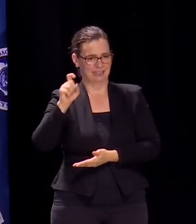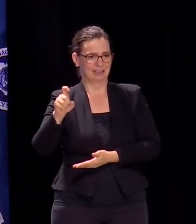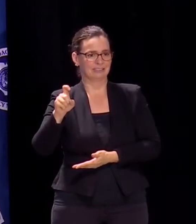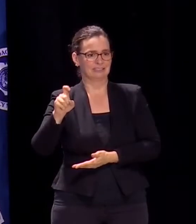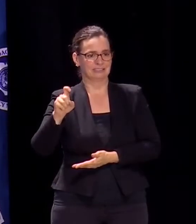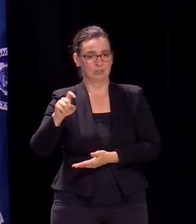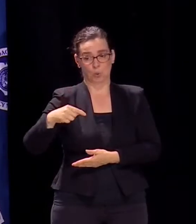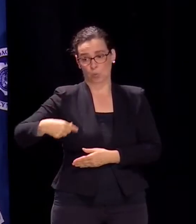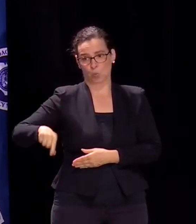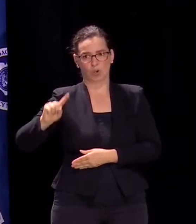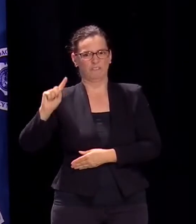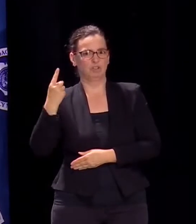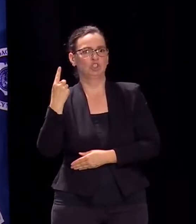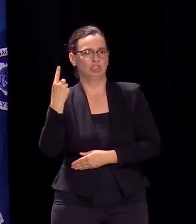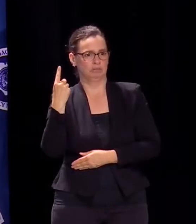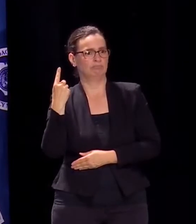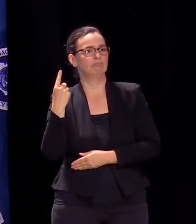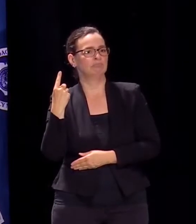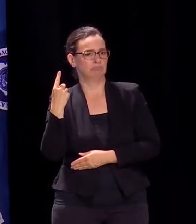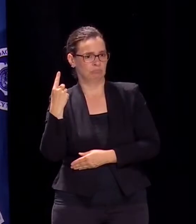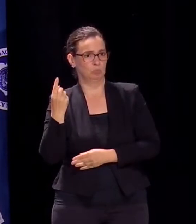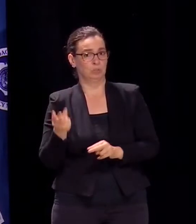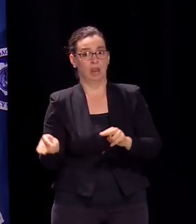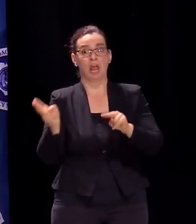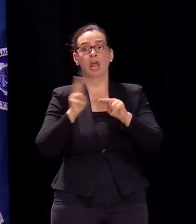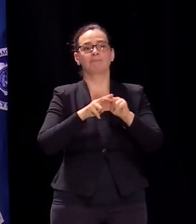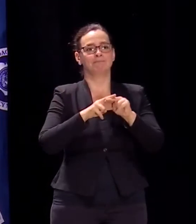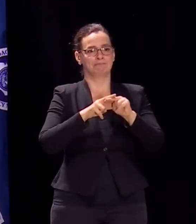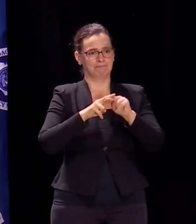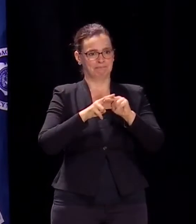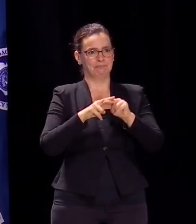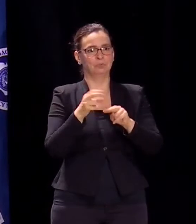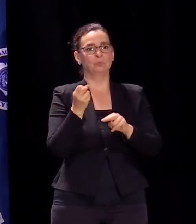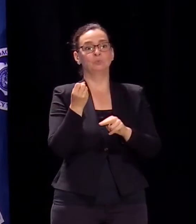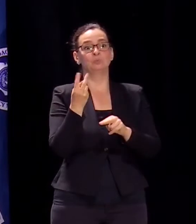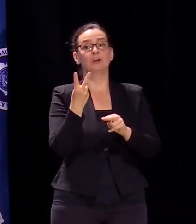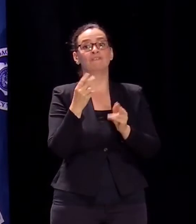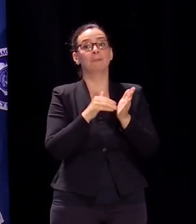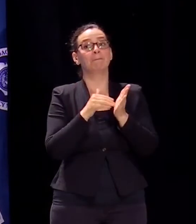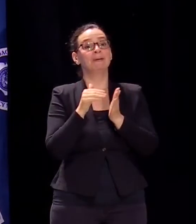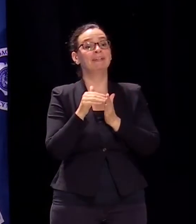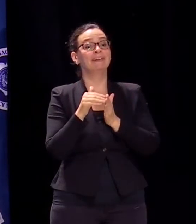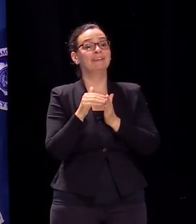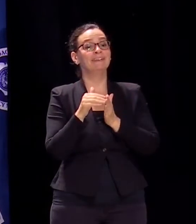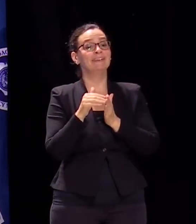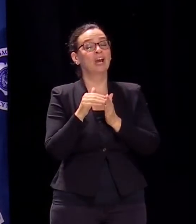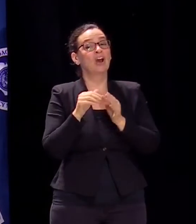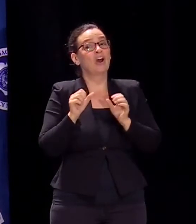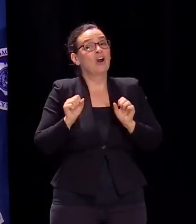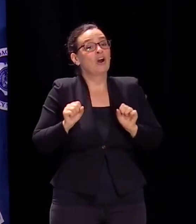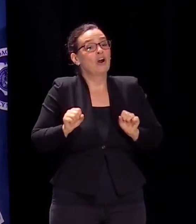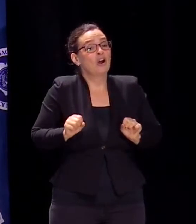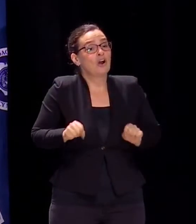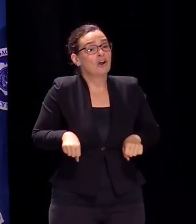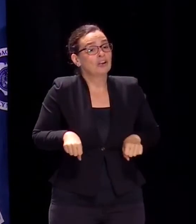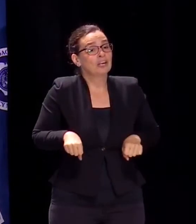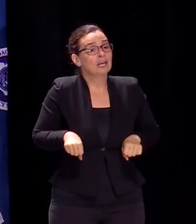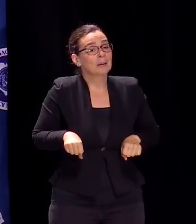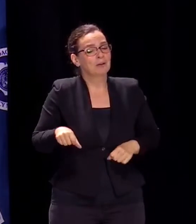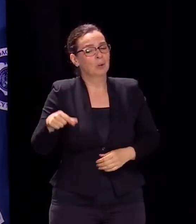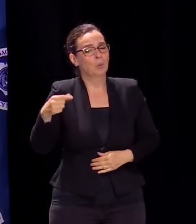or essentially we would have gained at least $12 million of new revenue over 2020. Q2, we are